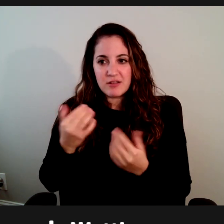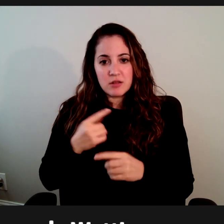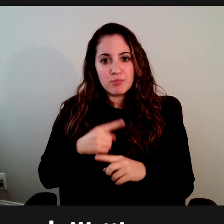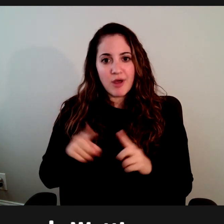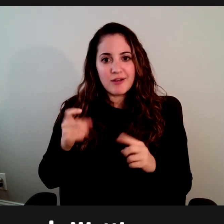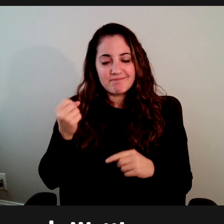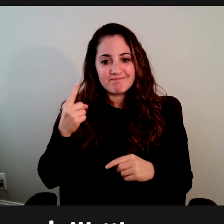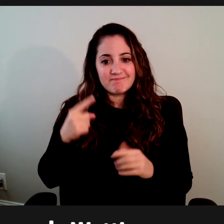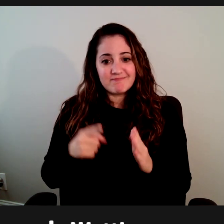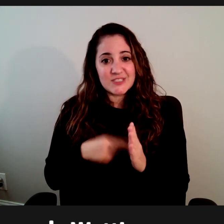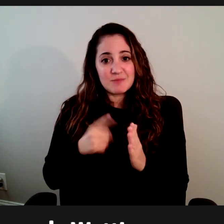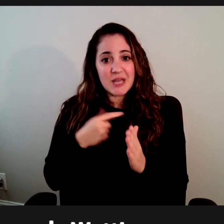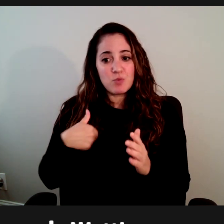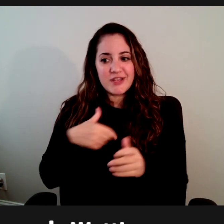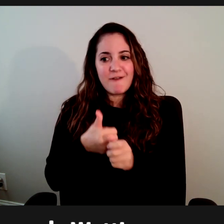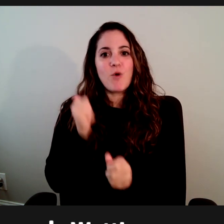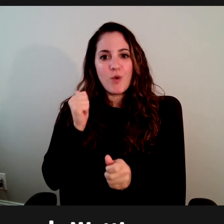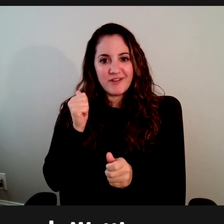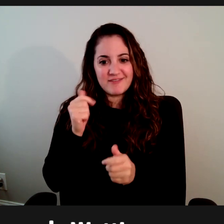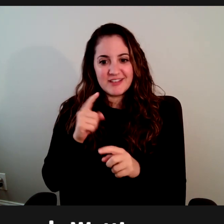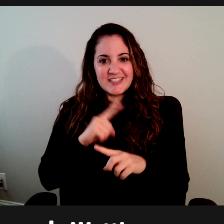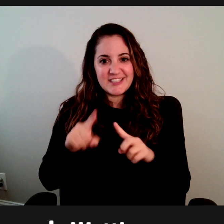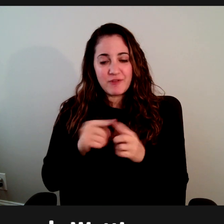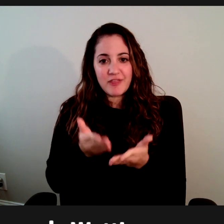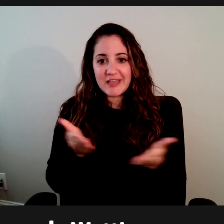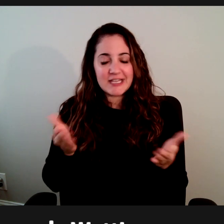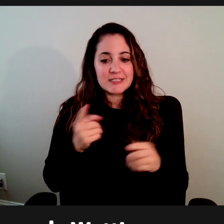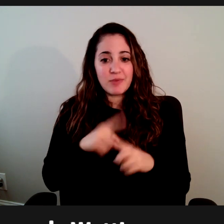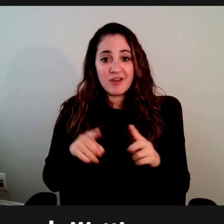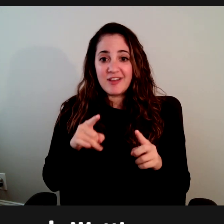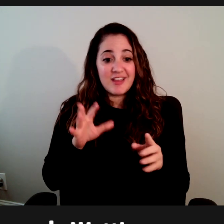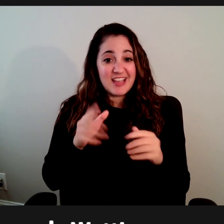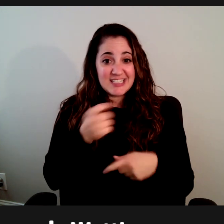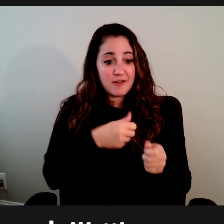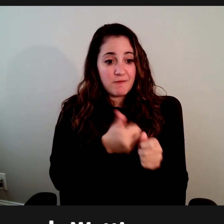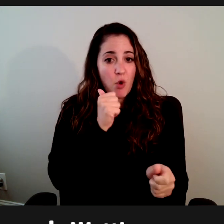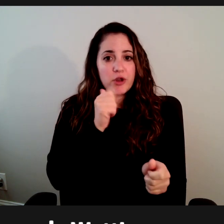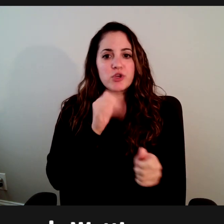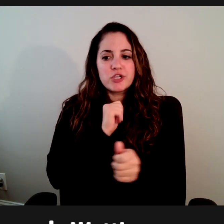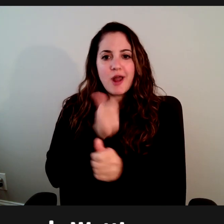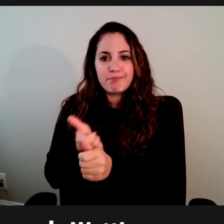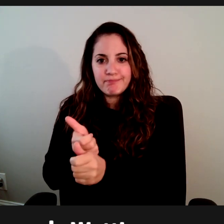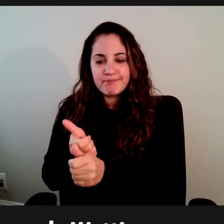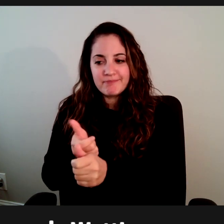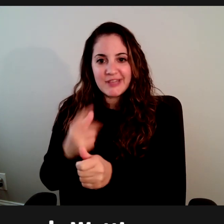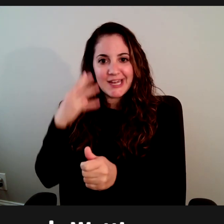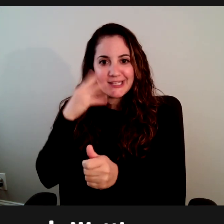that there's things that we are avoidant of and we have to go towards them,